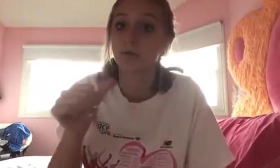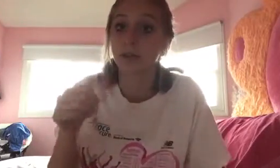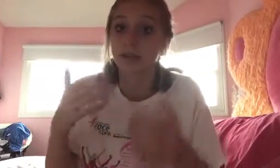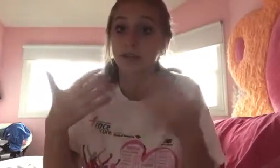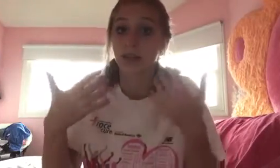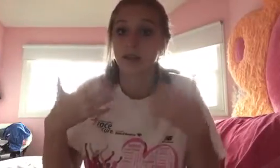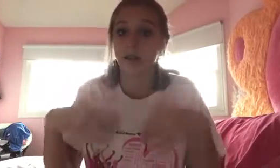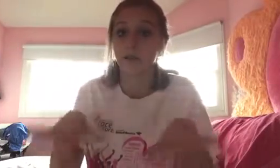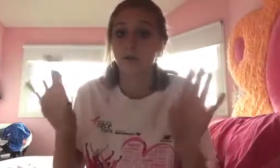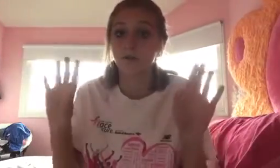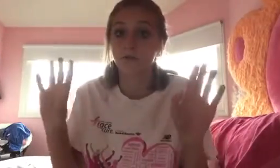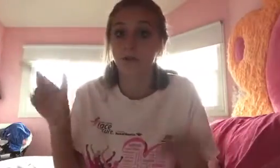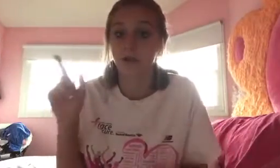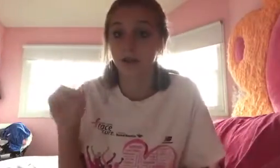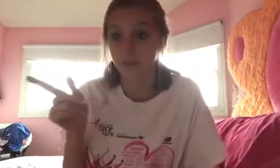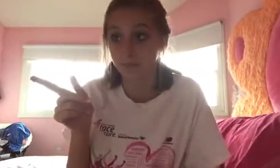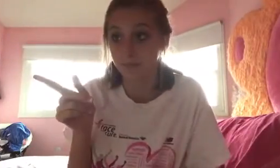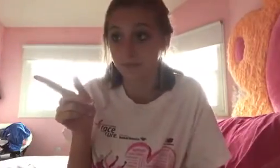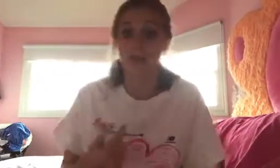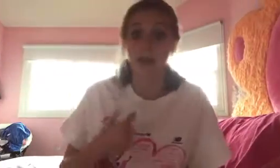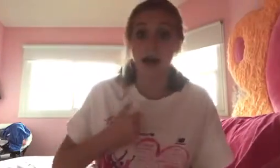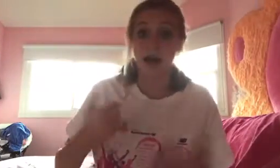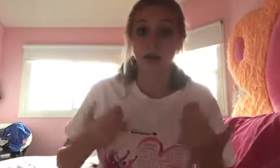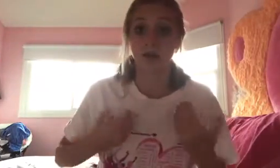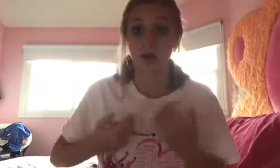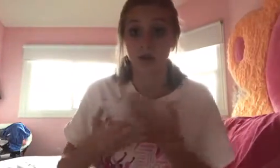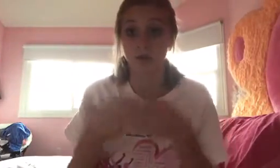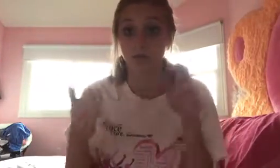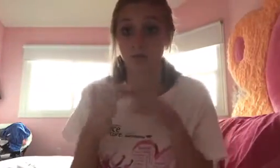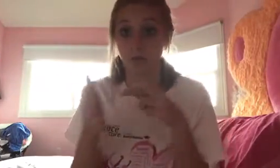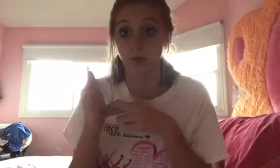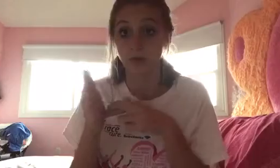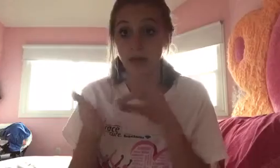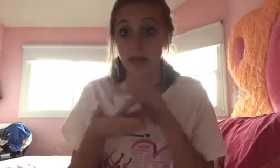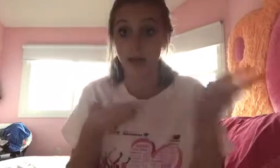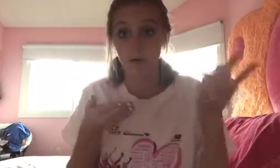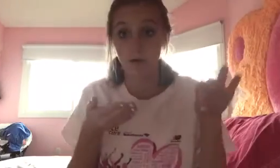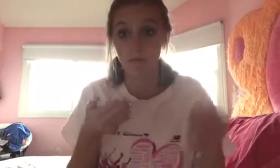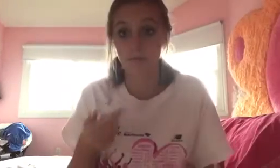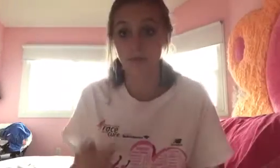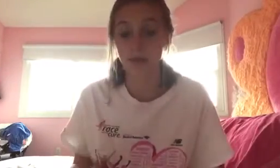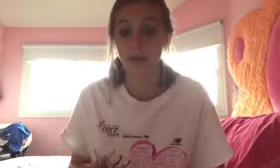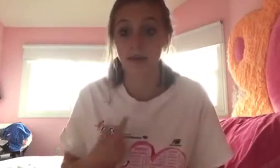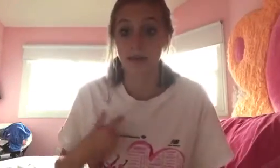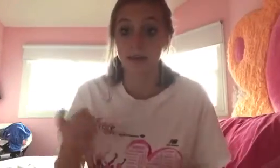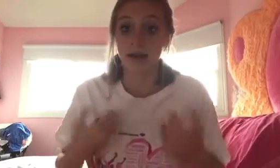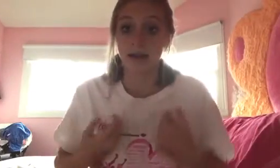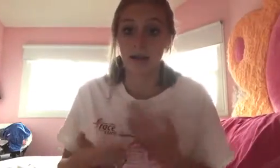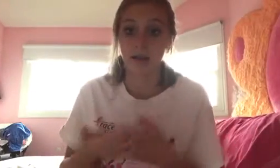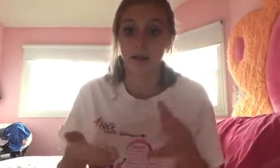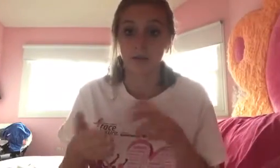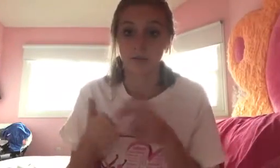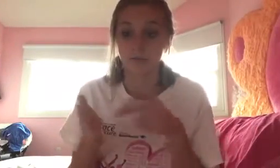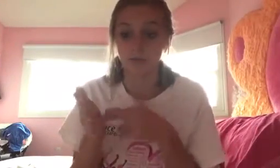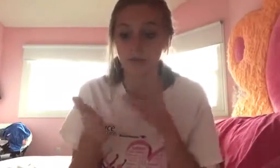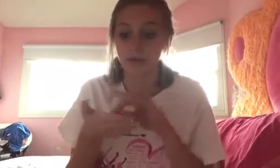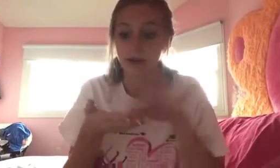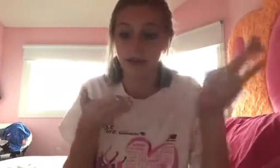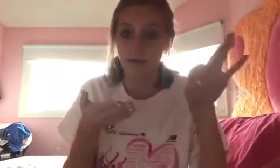ain't getting over him. And then I got new rules, I count them. I got new rules, I count